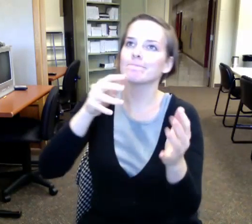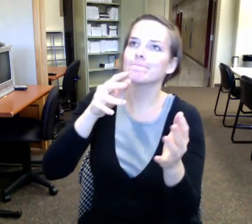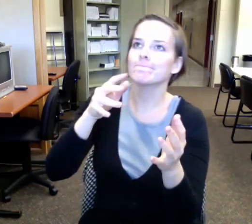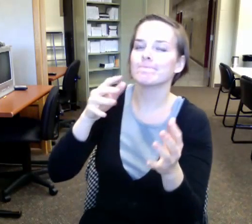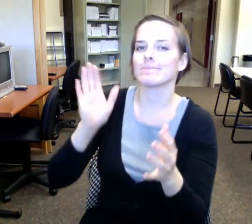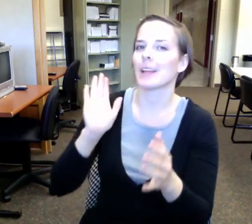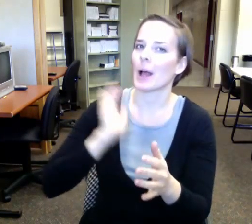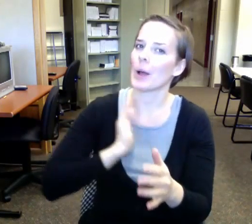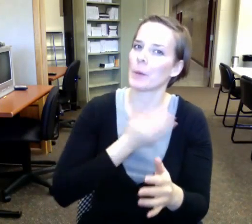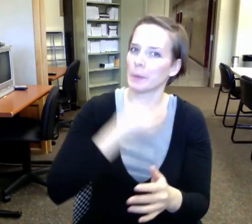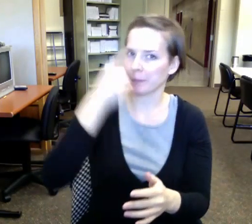use.